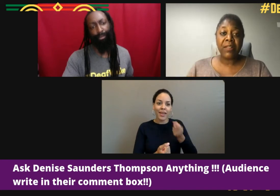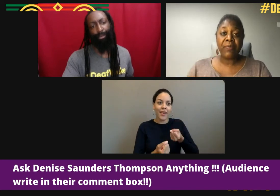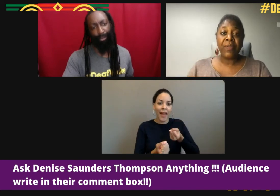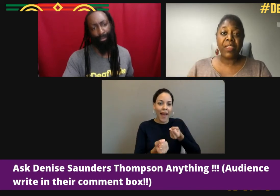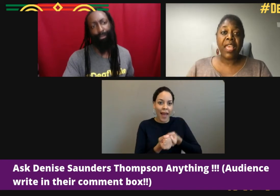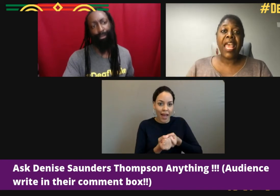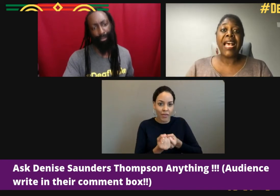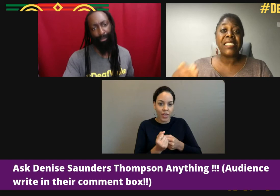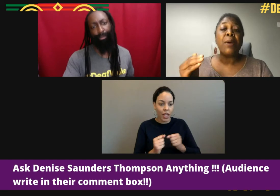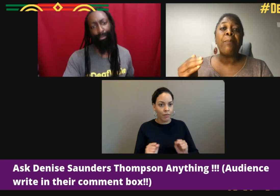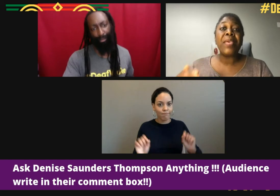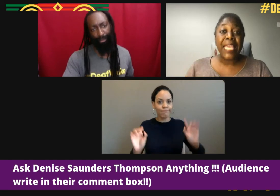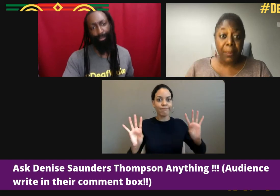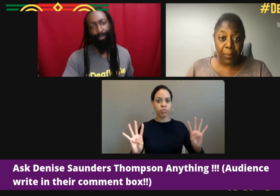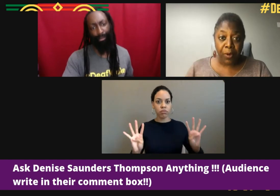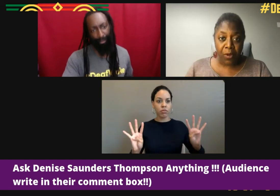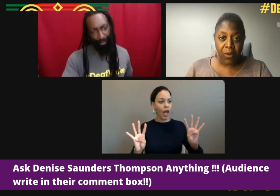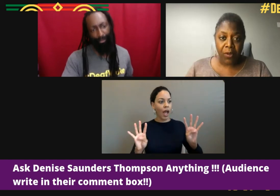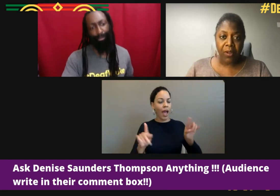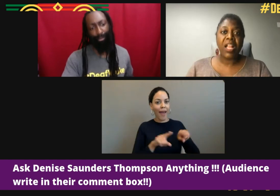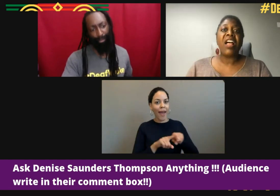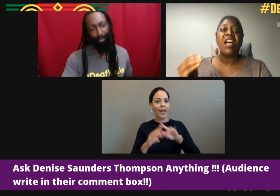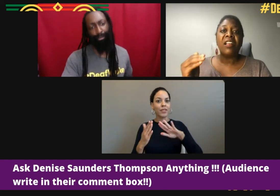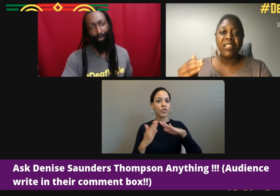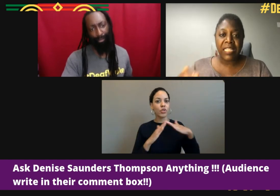community, as a people,